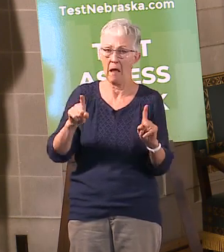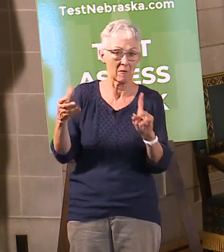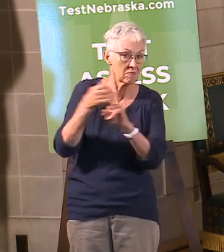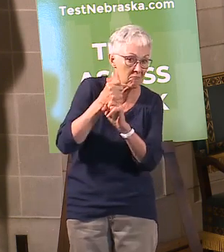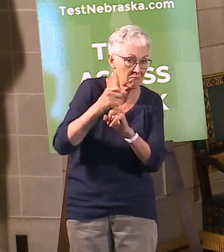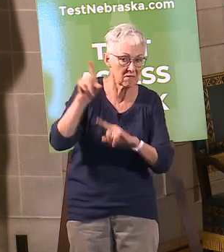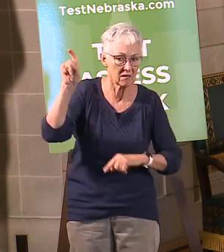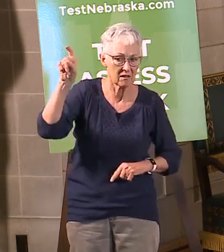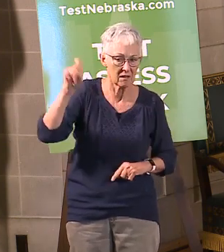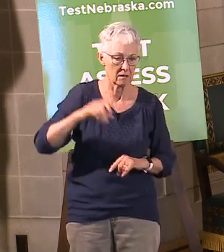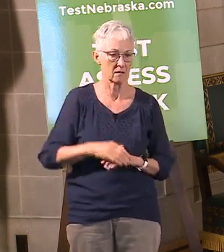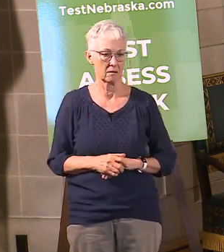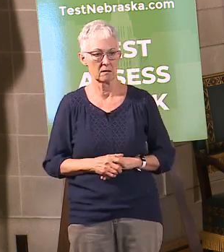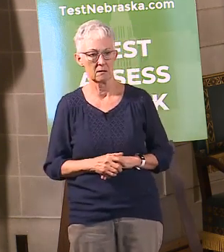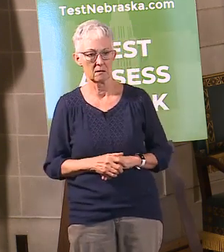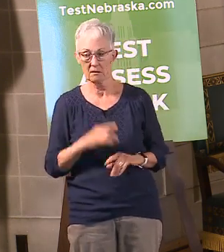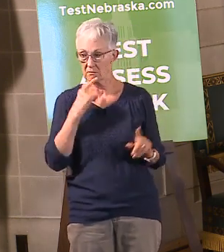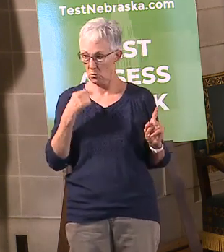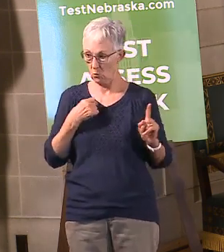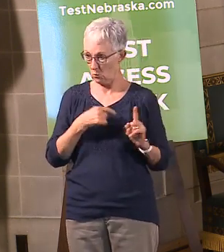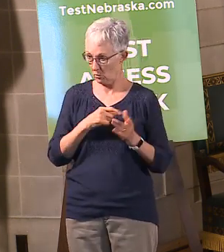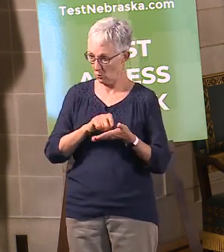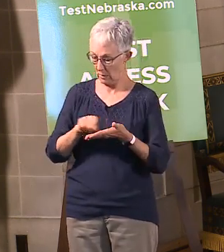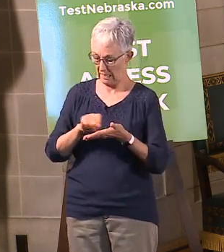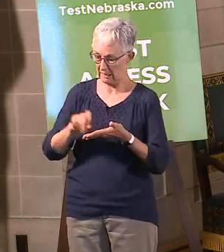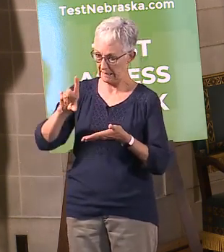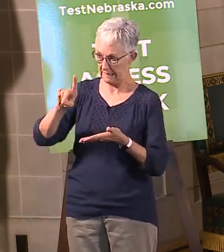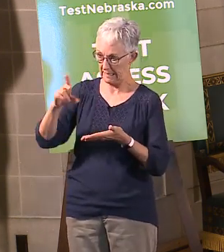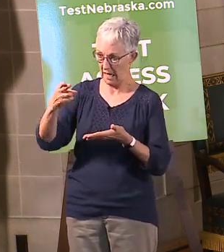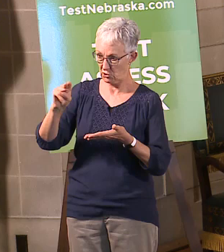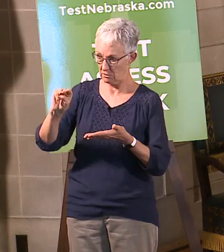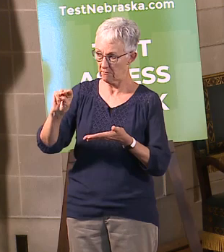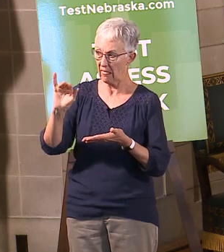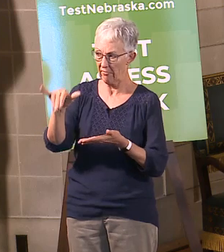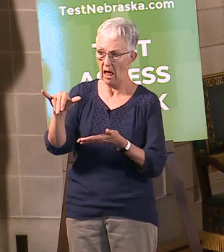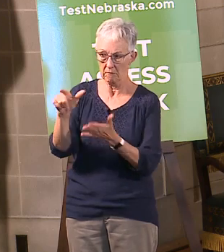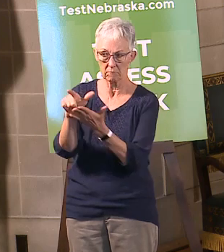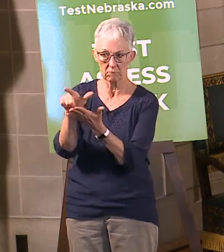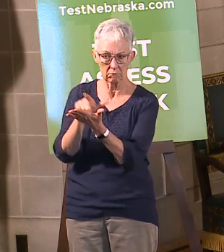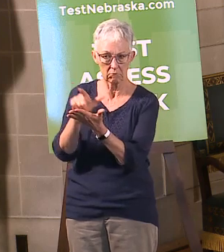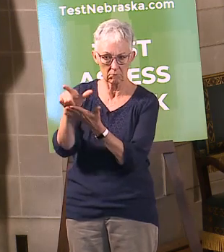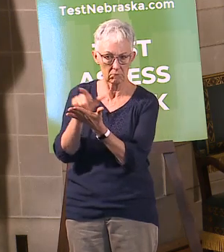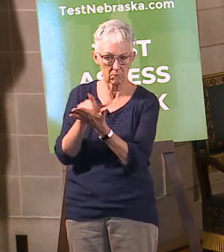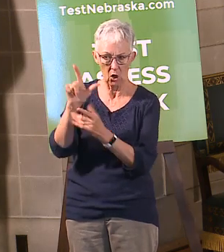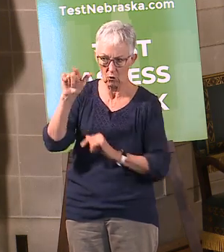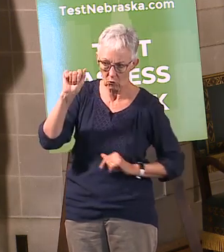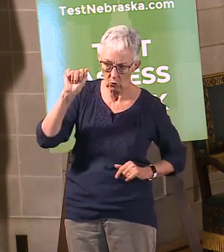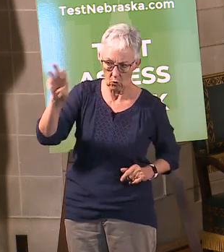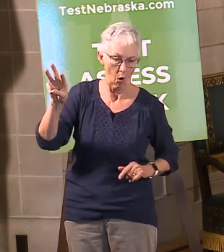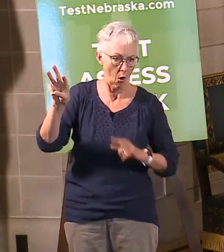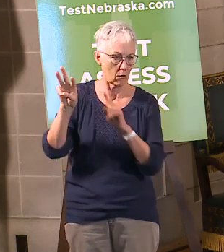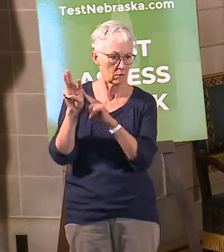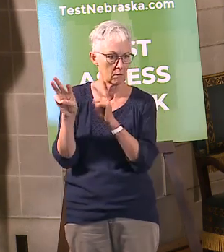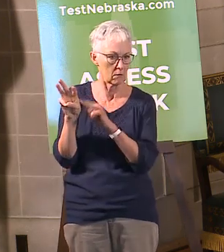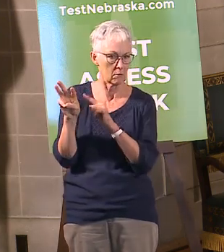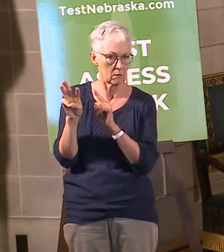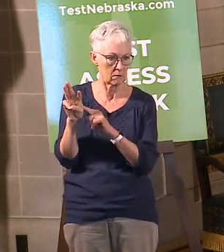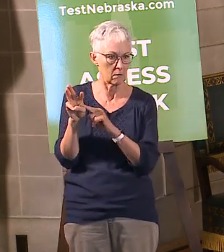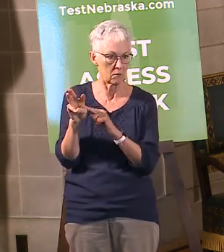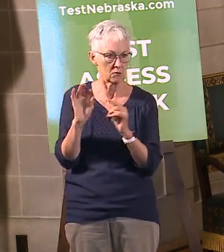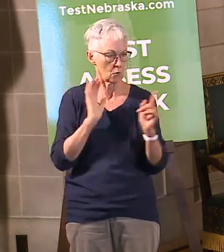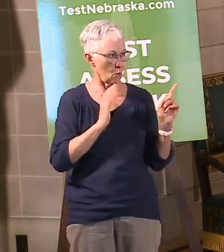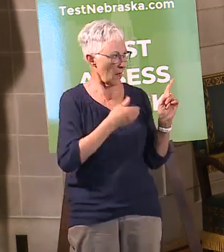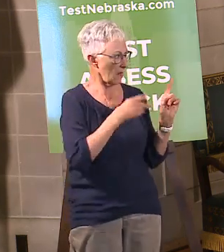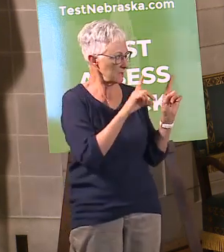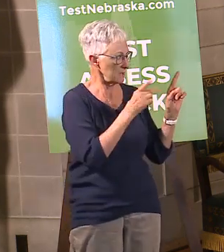specifically, when we write a DHM, that is law. So if you go out and read a DHM, a directed health measure that we put out, that is law. And